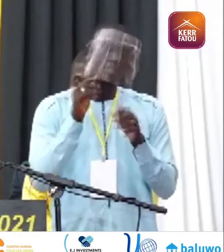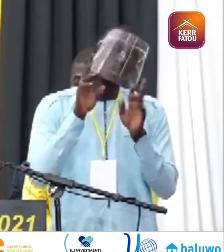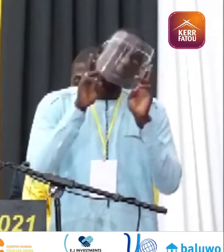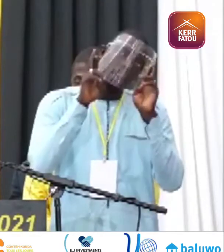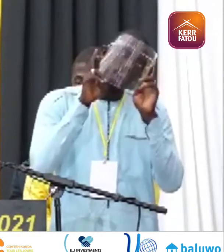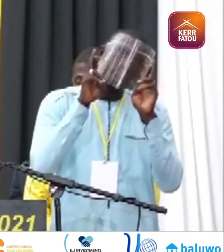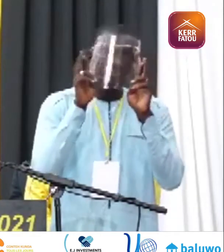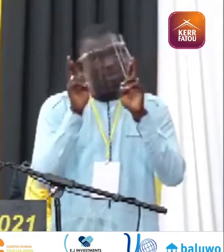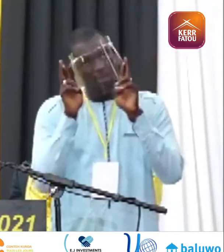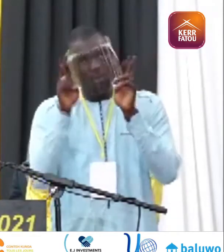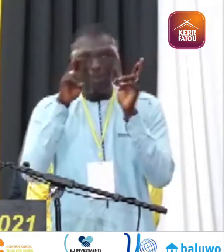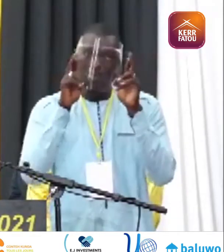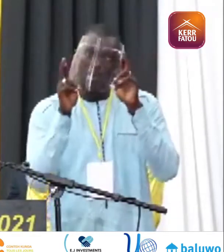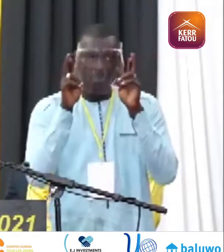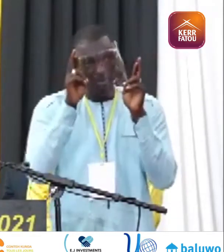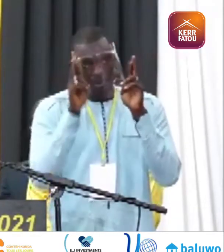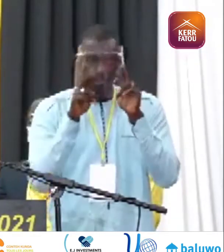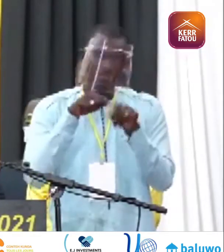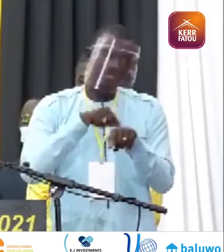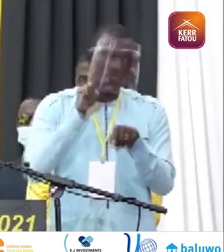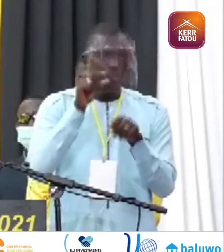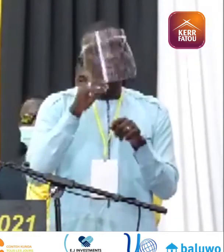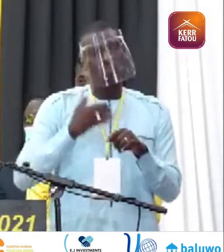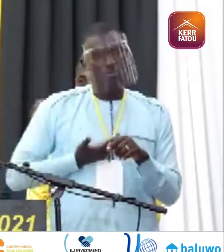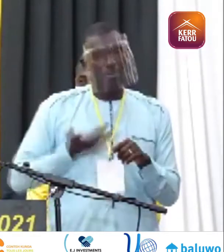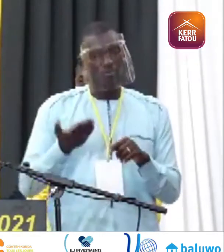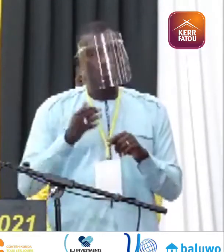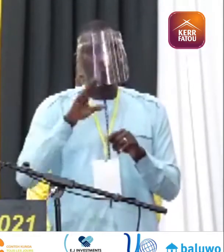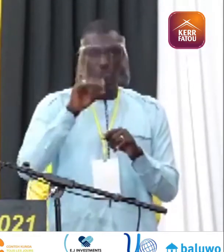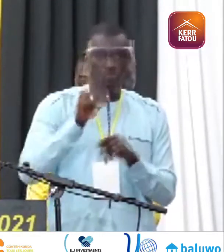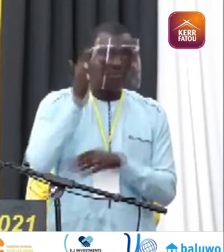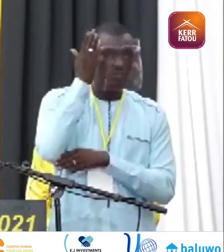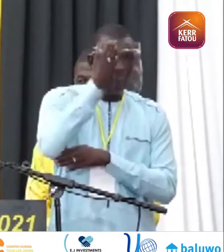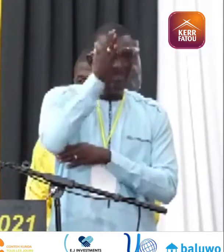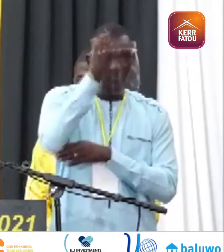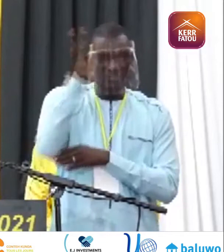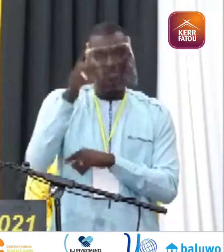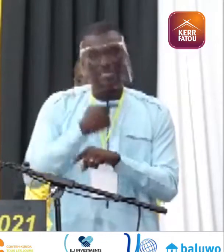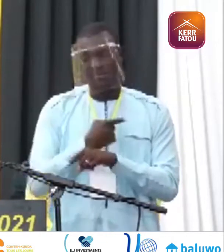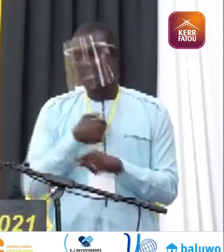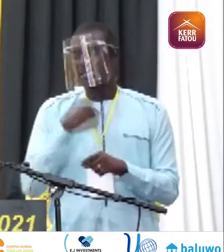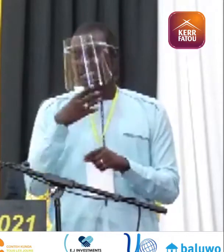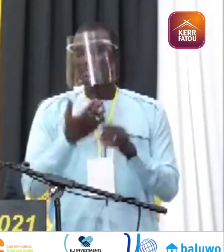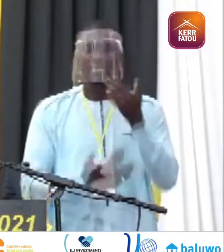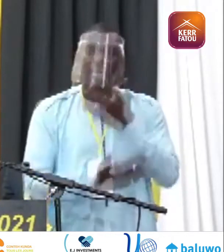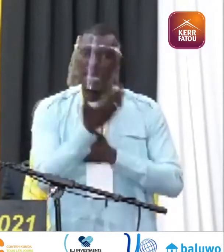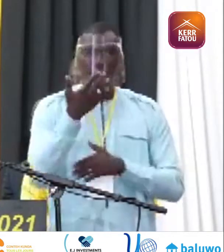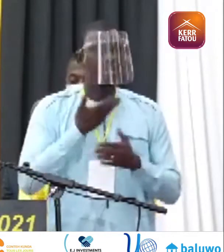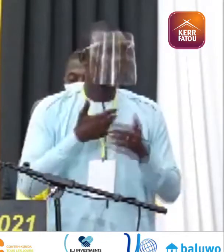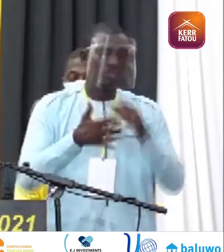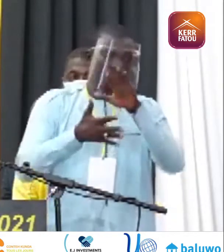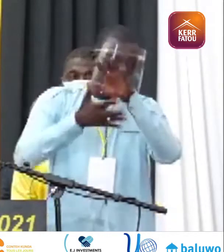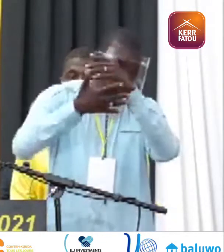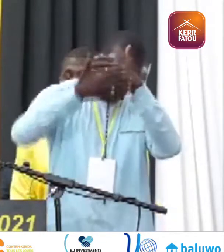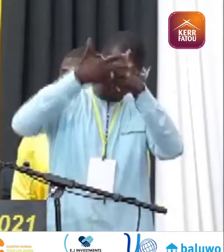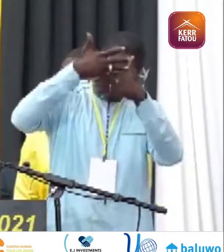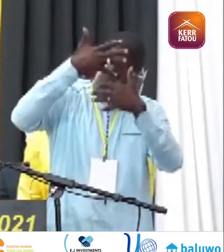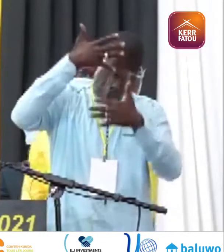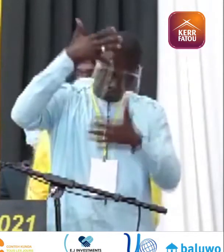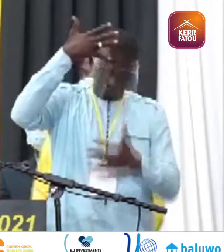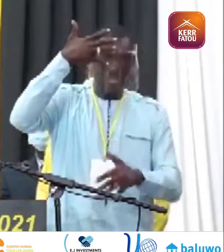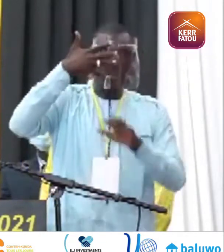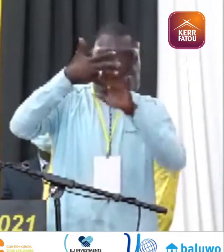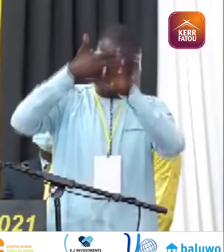we hope very soon that this tour will embark on this tour. As I stated earlier, there have been various activities, but